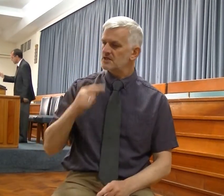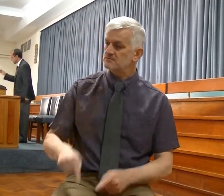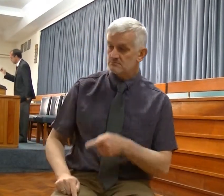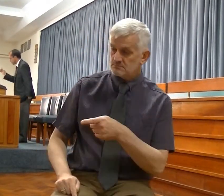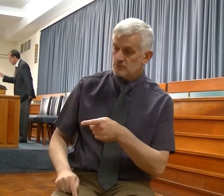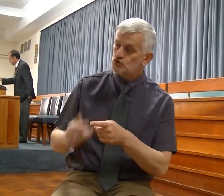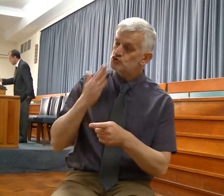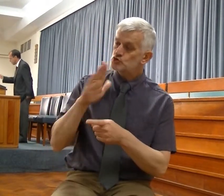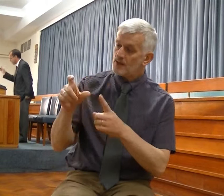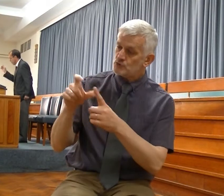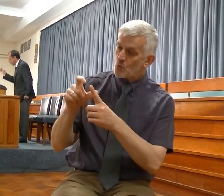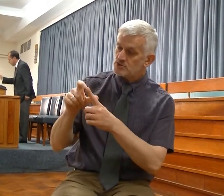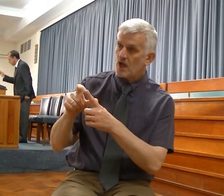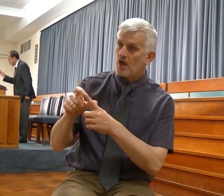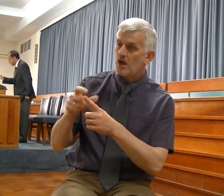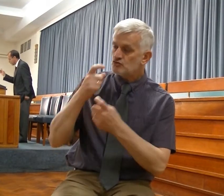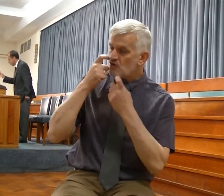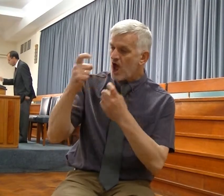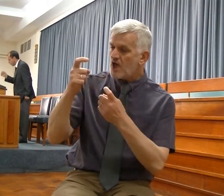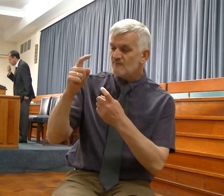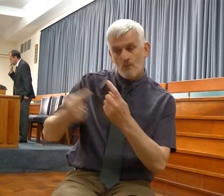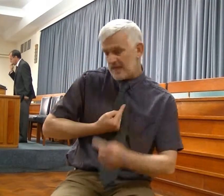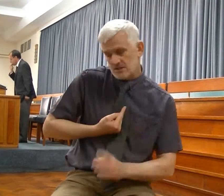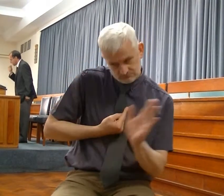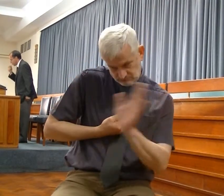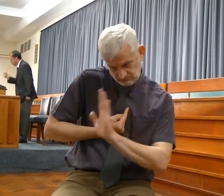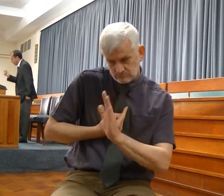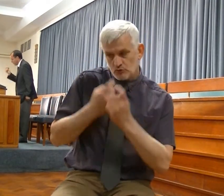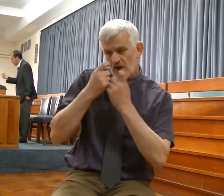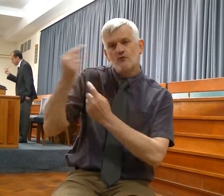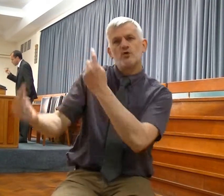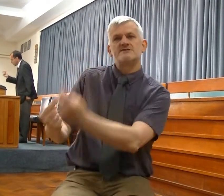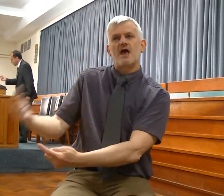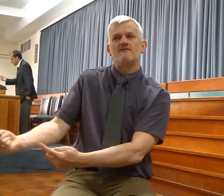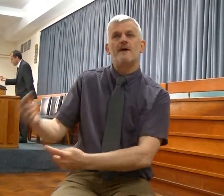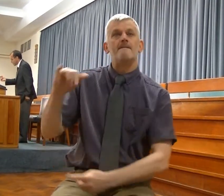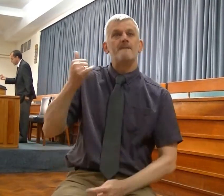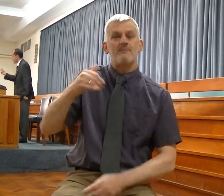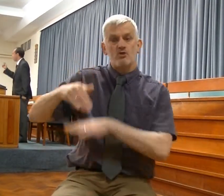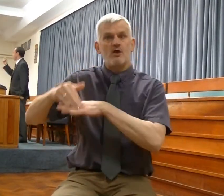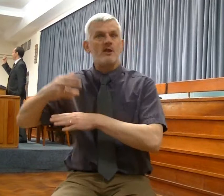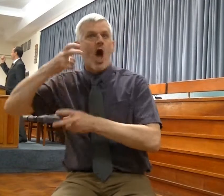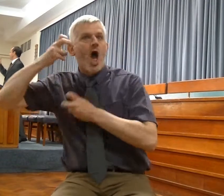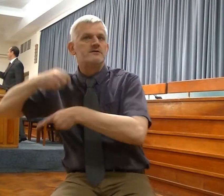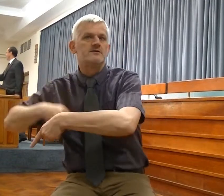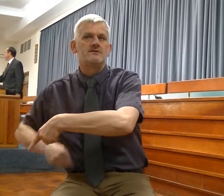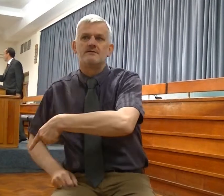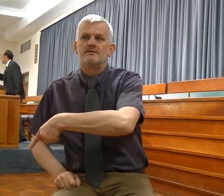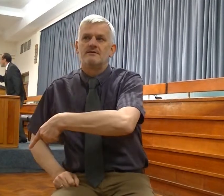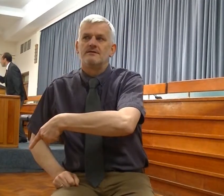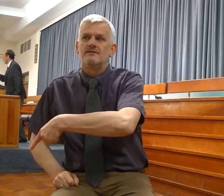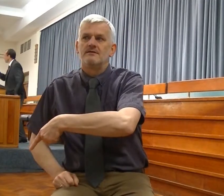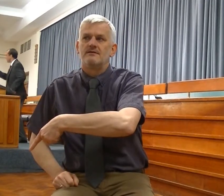said, "Daughters of Jerusalem, weep not for me, but weep for yourselves and for